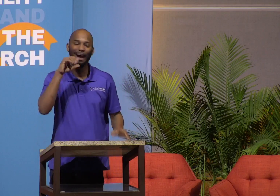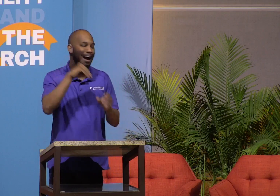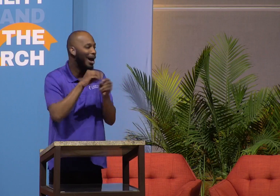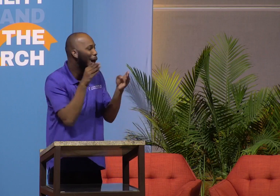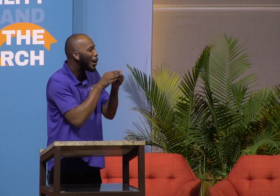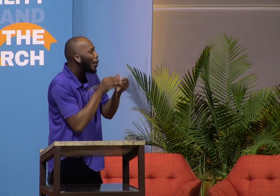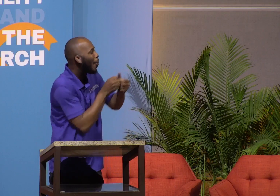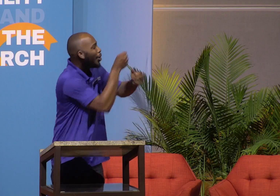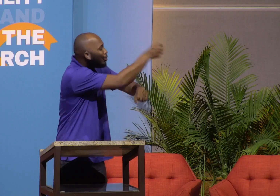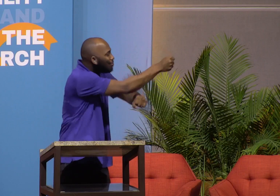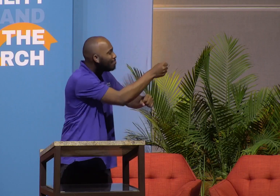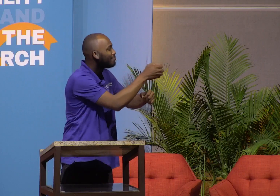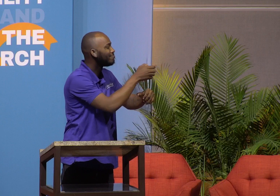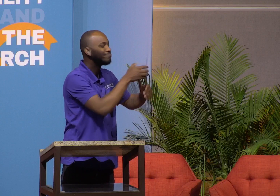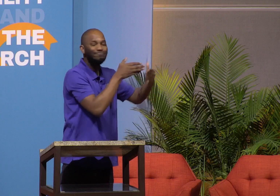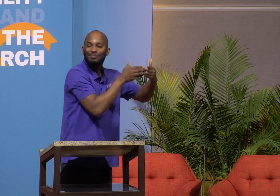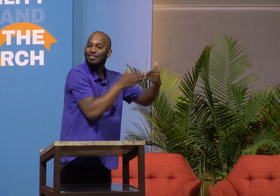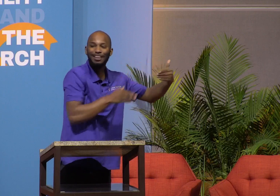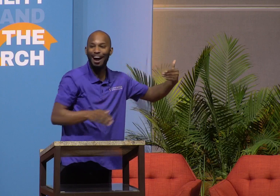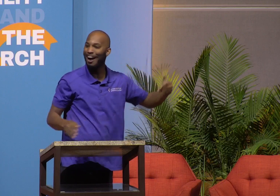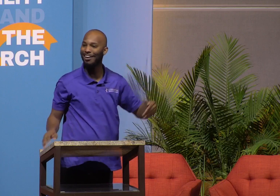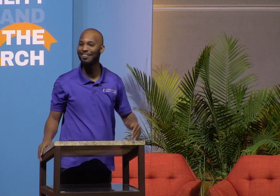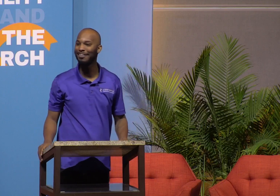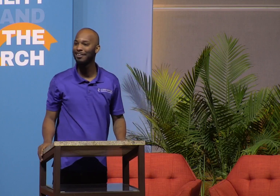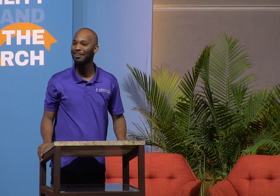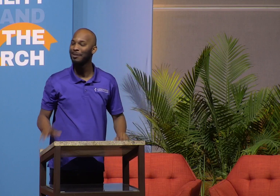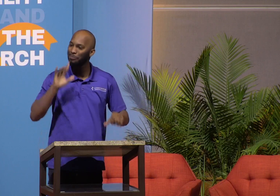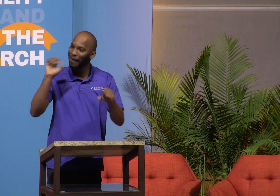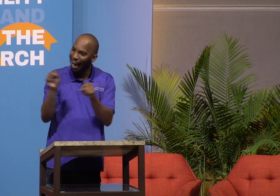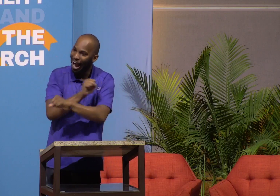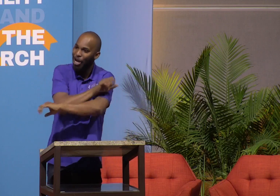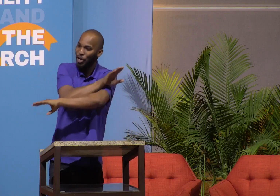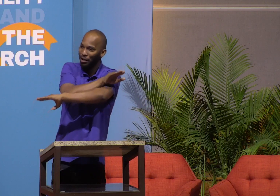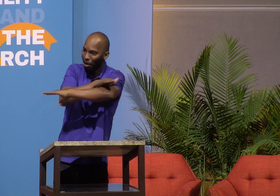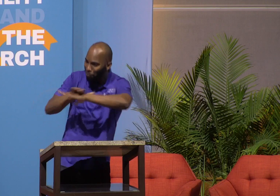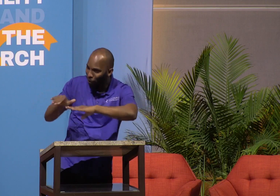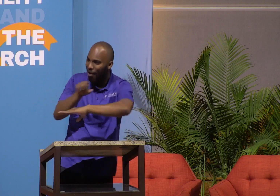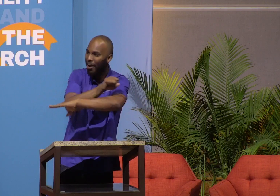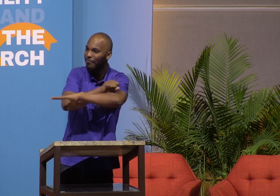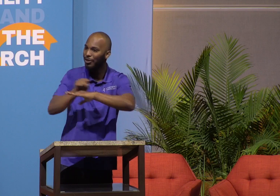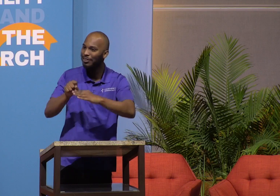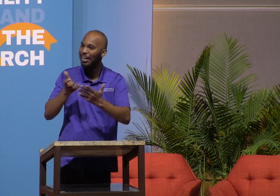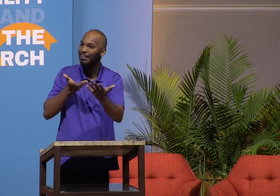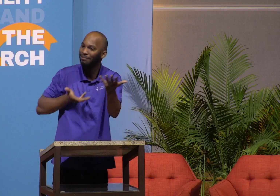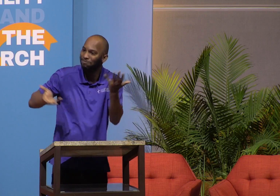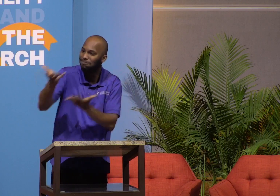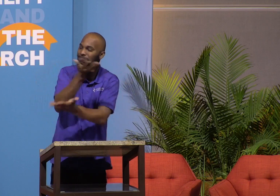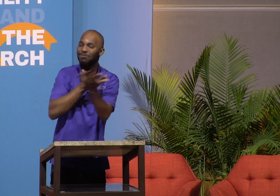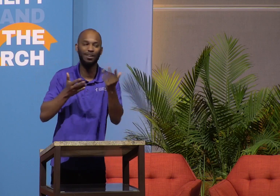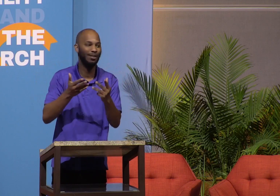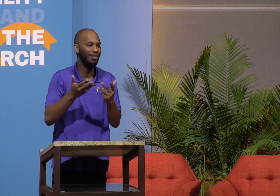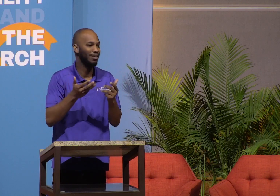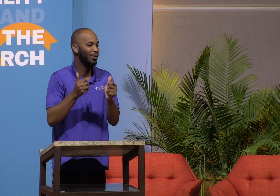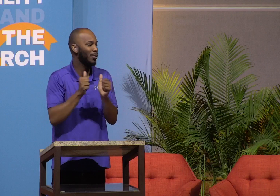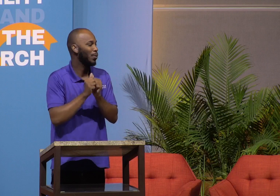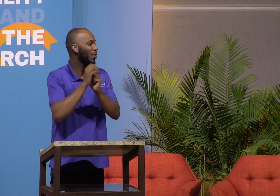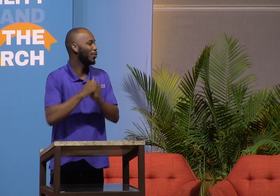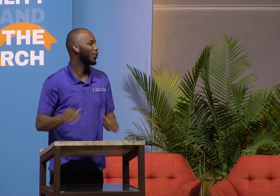staff from churches ask deaf to be a part of the worship, it's transformative. Not to be, we're going to push you off to the side, but to